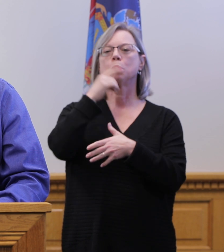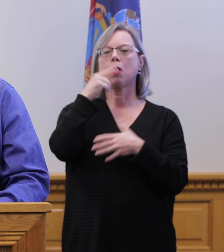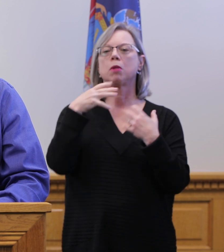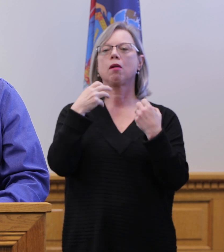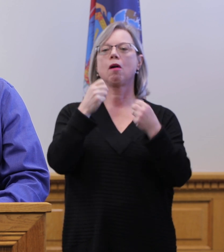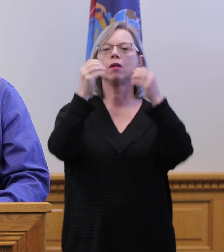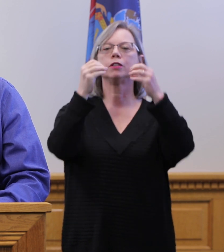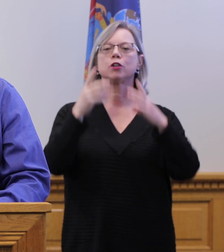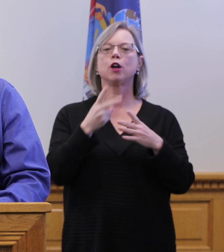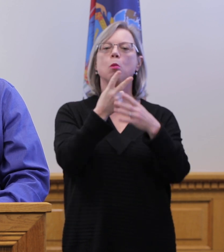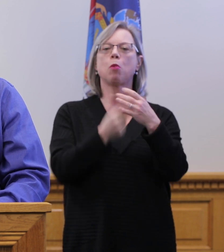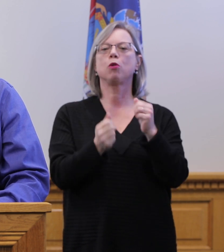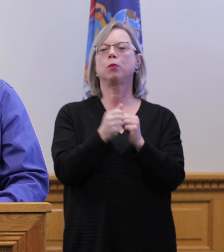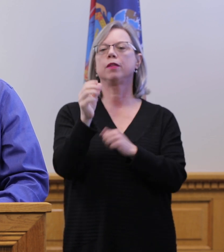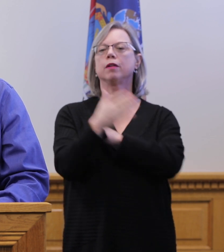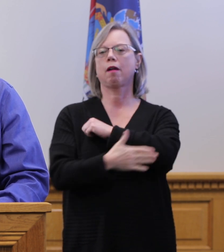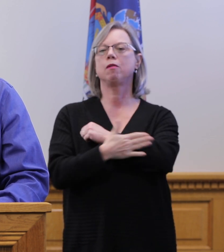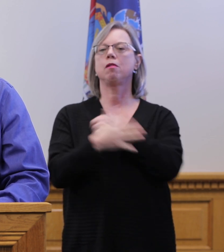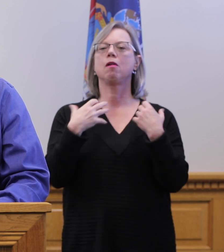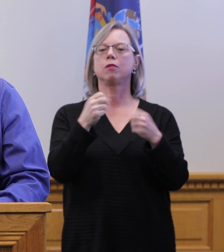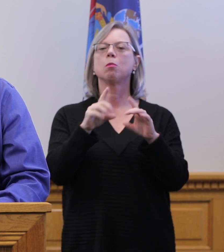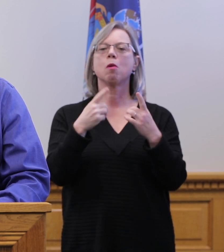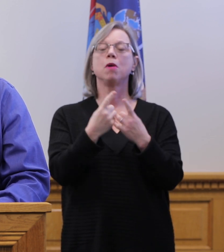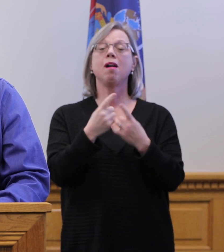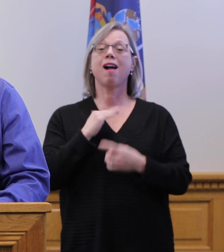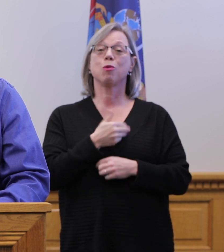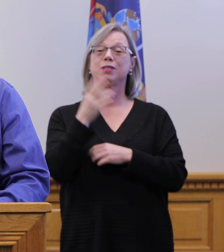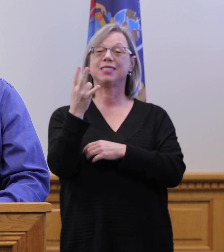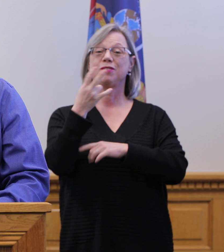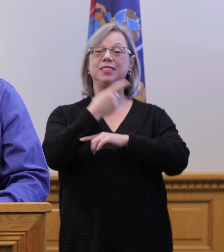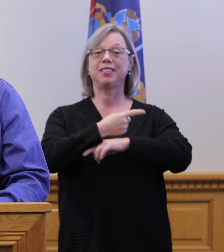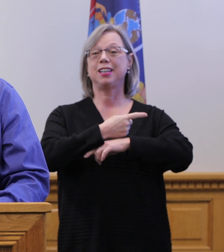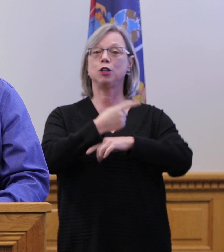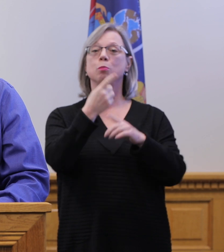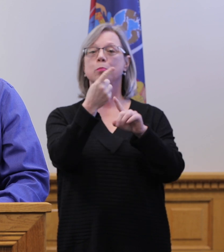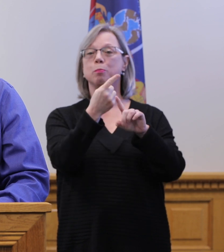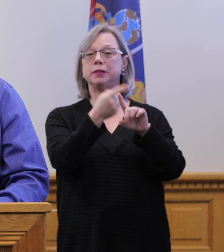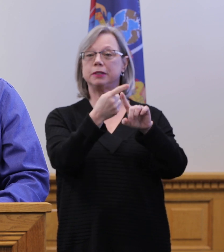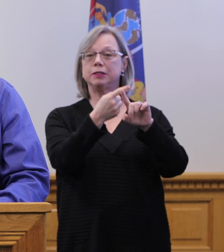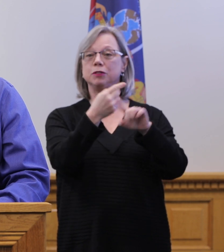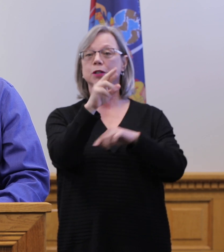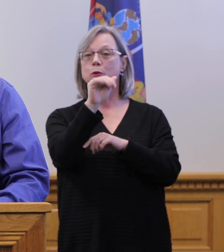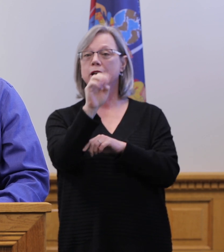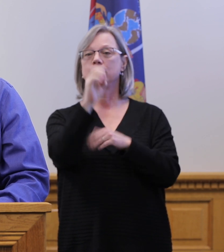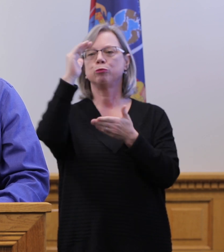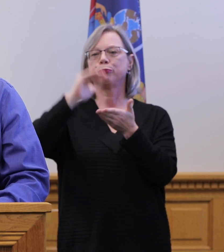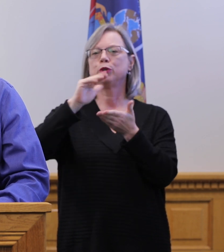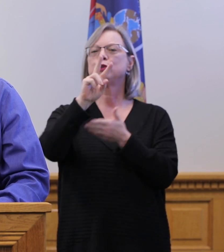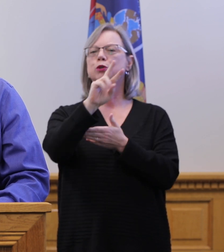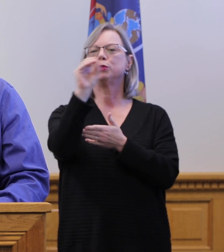Health Department. Our 7-day positivity rate has gone down to 2% this week from 2.3 last week. Our